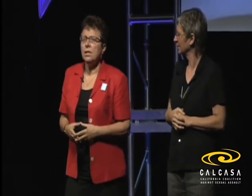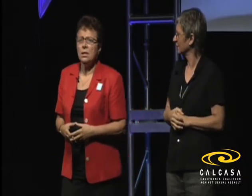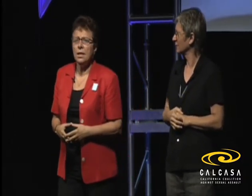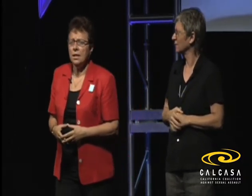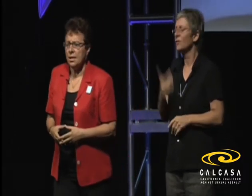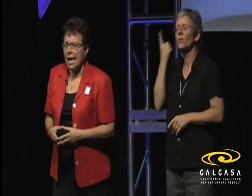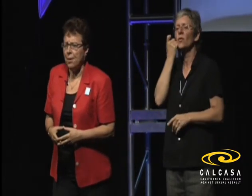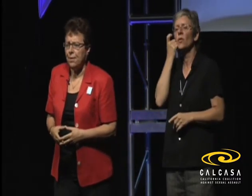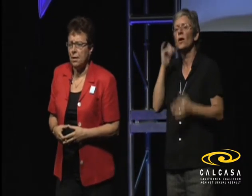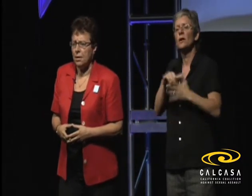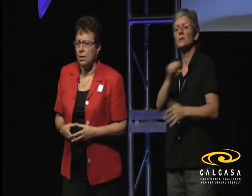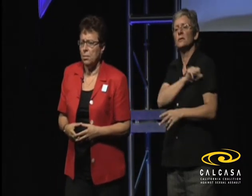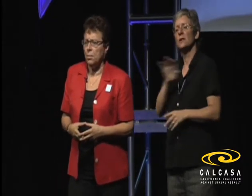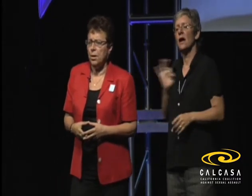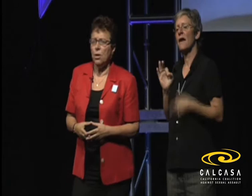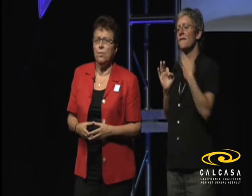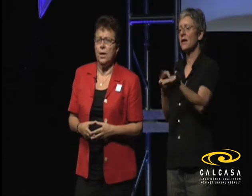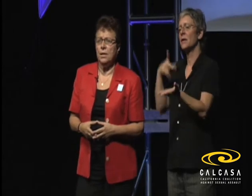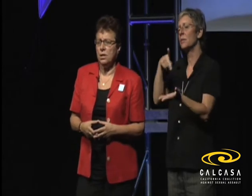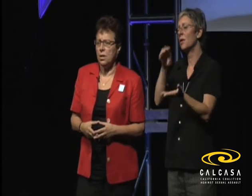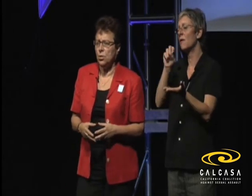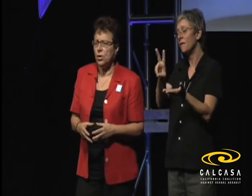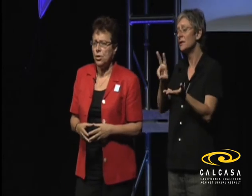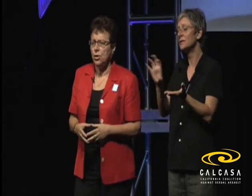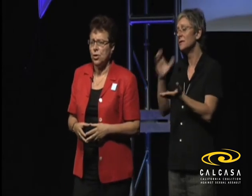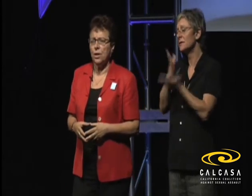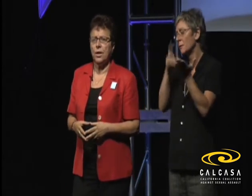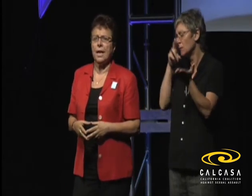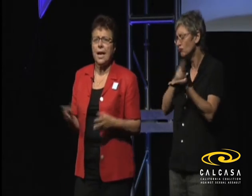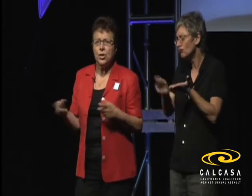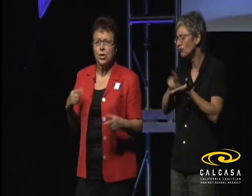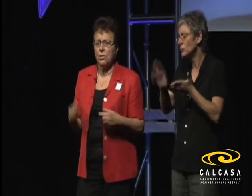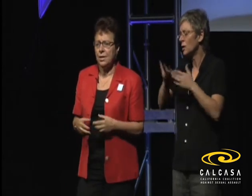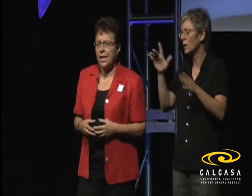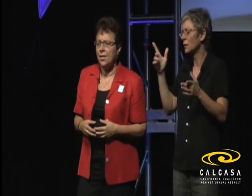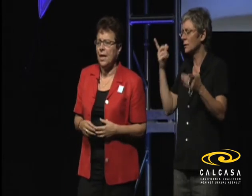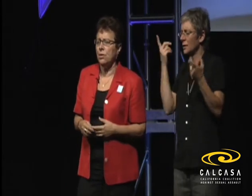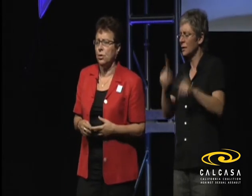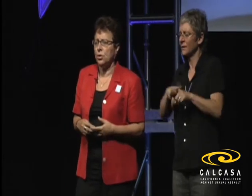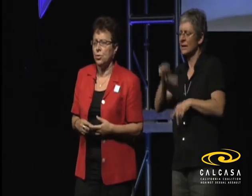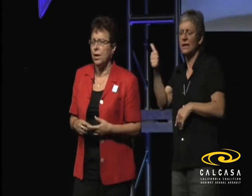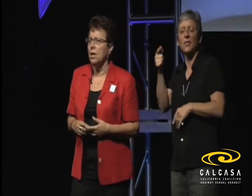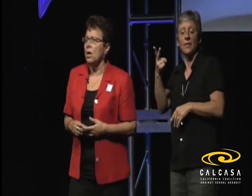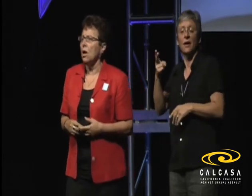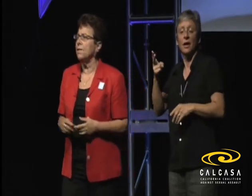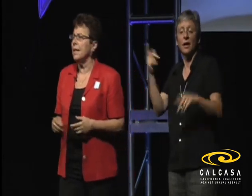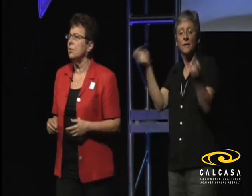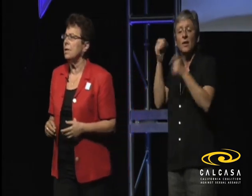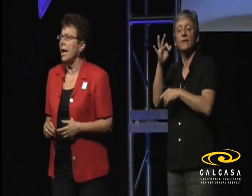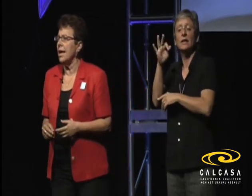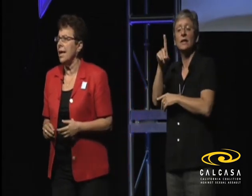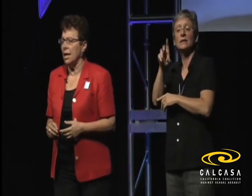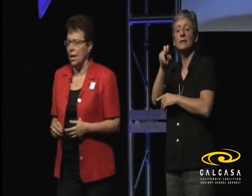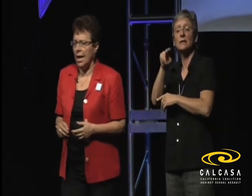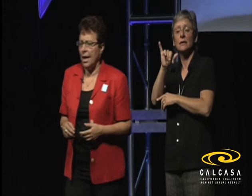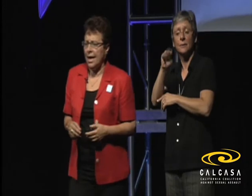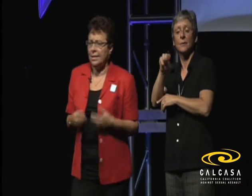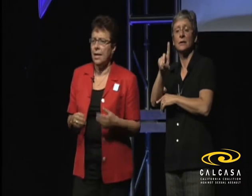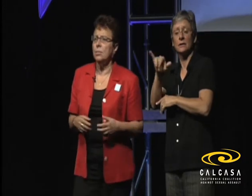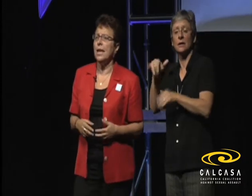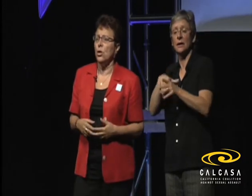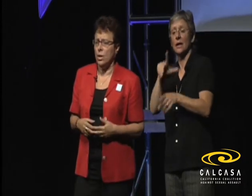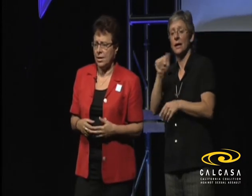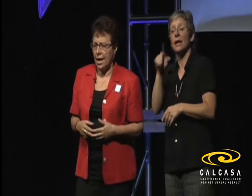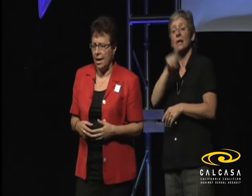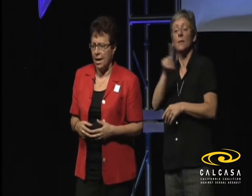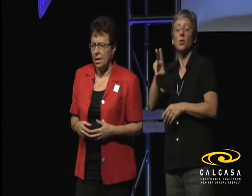Yeah. Recently, the staff at POV did some research on the occasion of the 10th anniversary of Denim Day in LA and